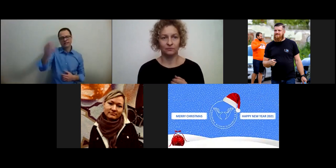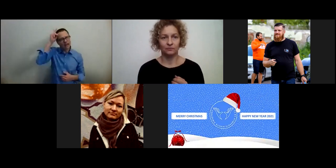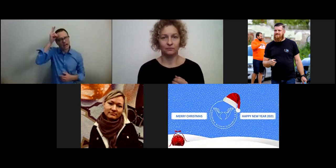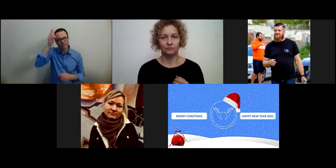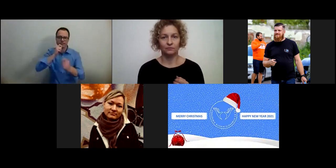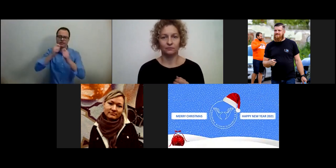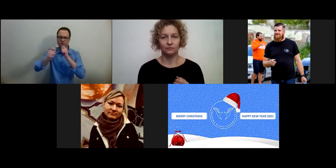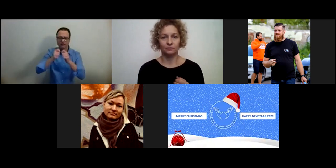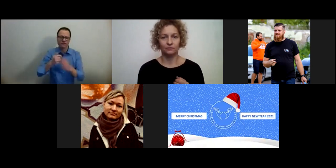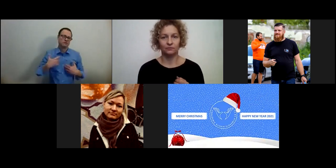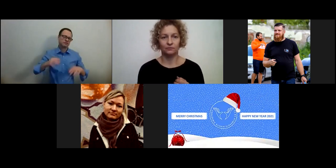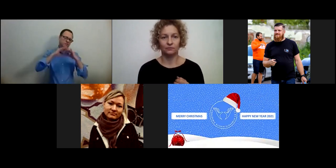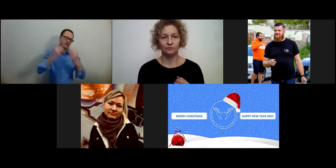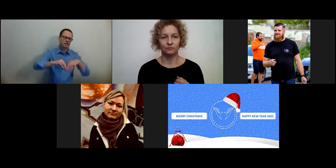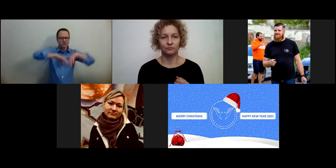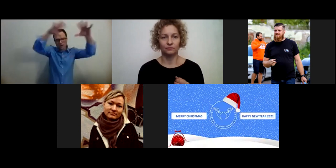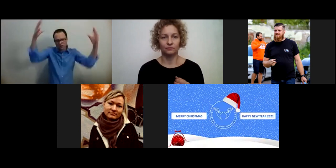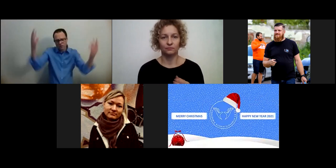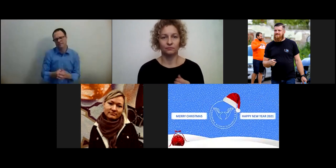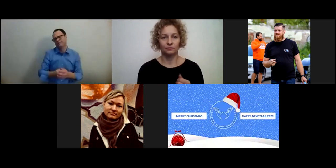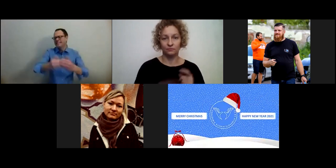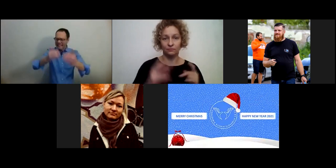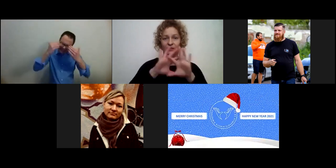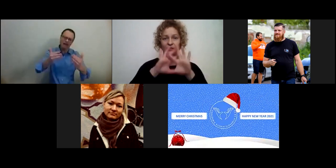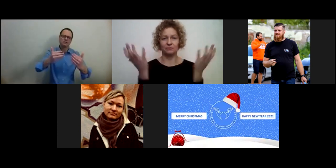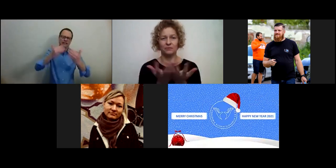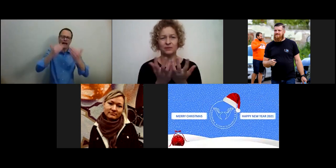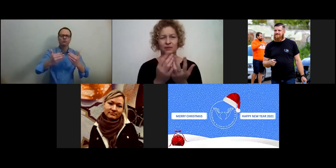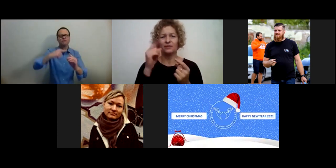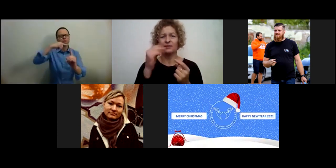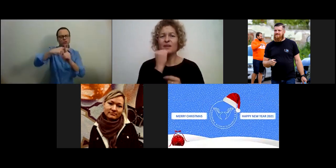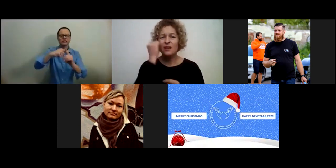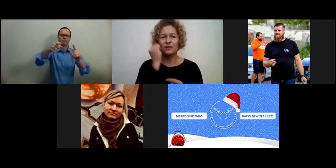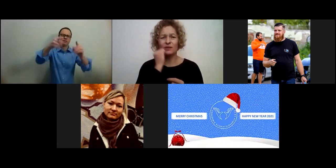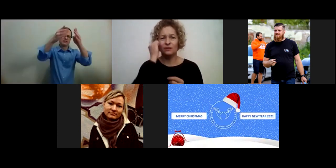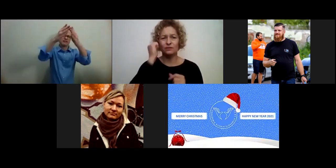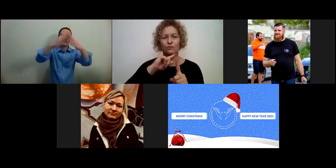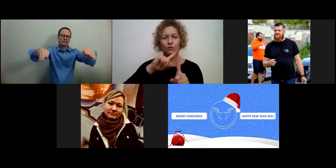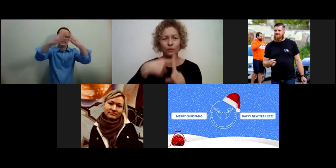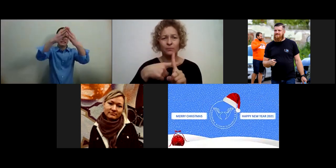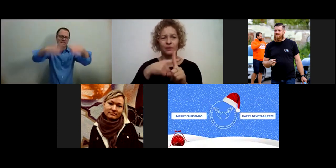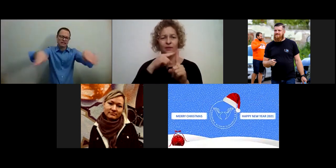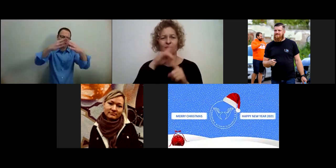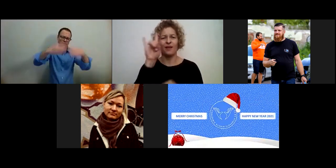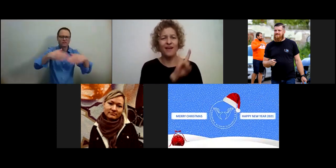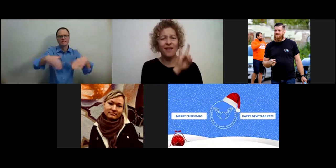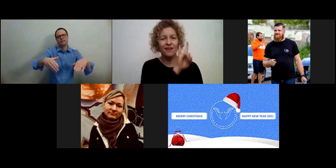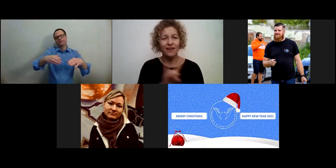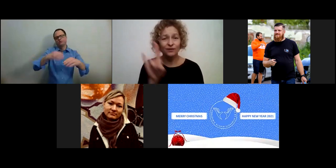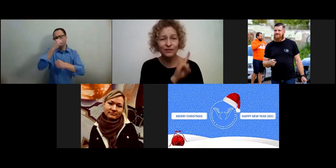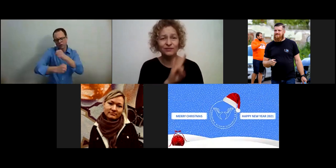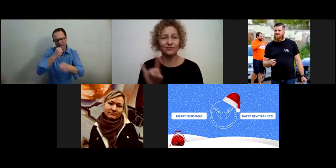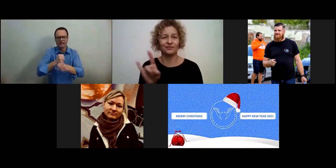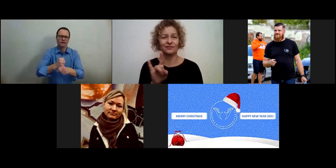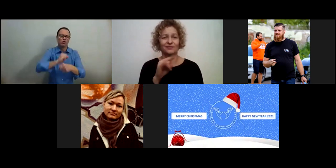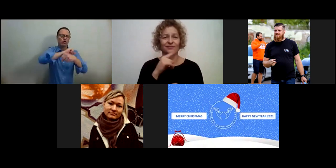Finally, I want to thank all the presenters. I want to thank Dawn from H3. And I wish